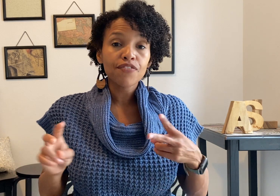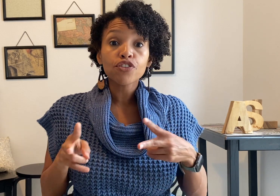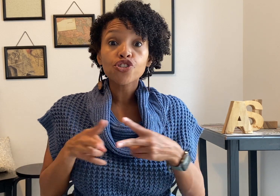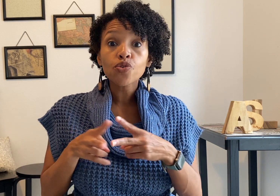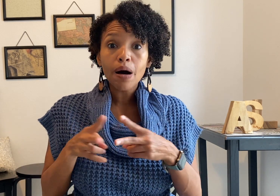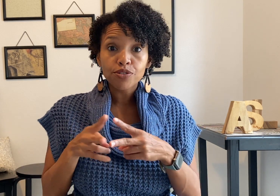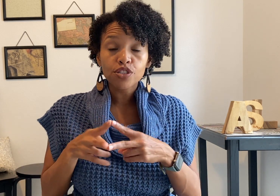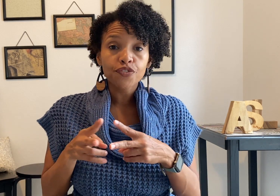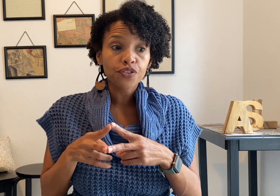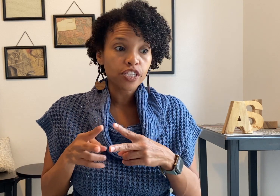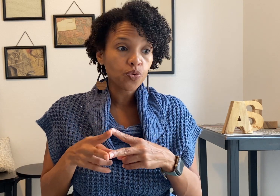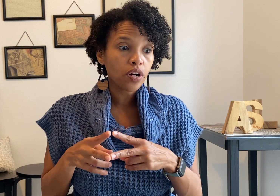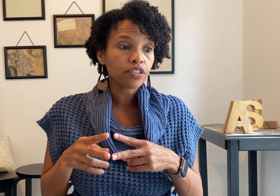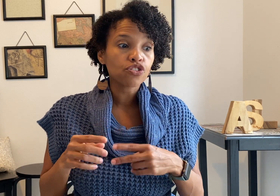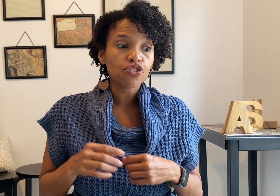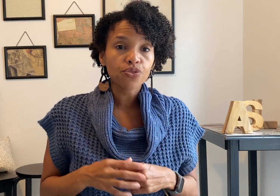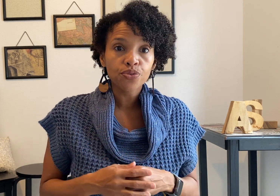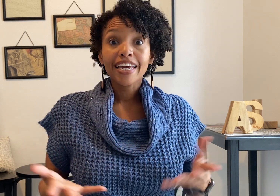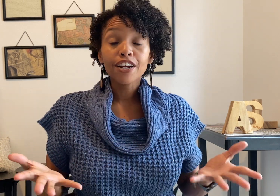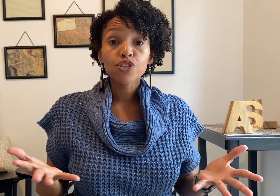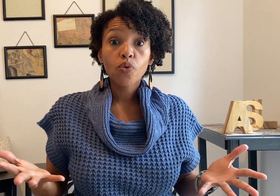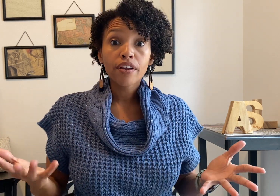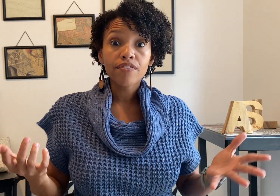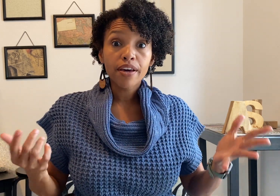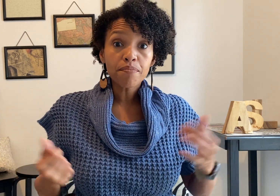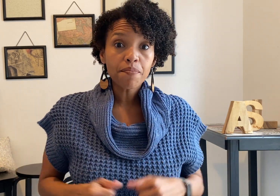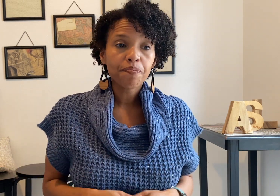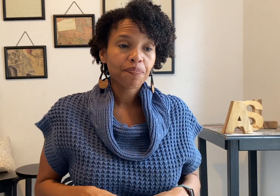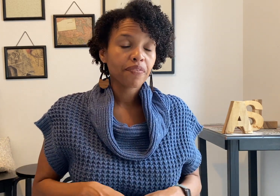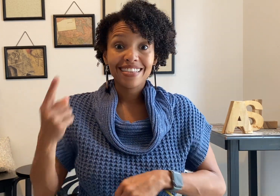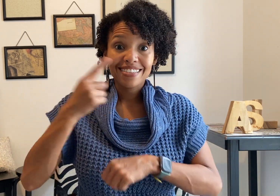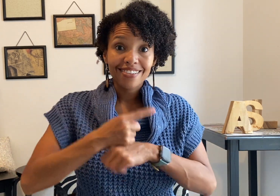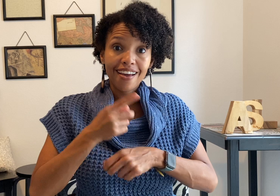two options for this one too. Here's one of them.